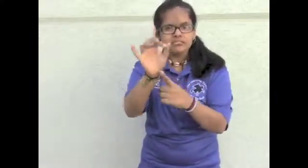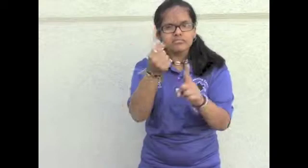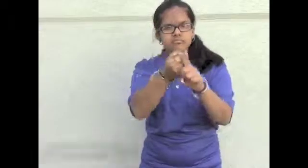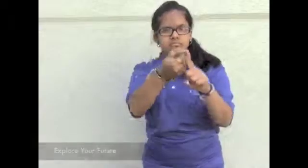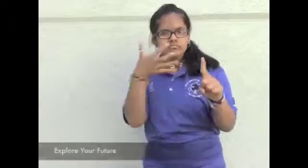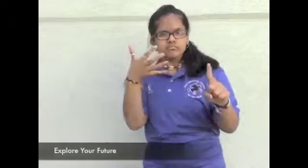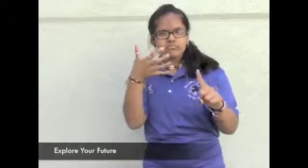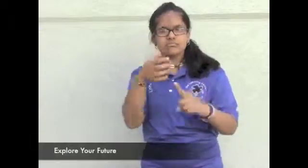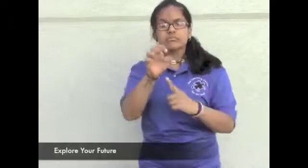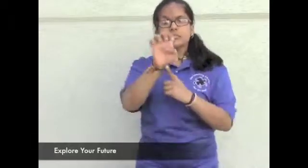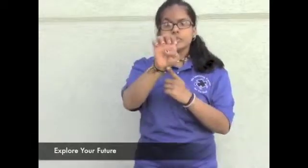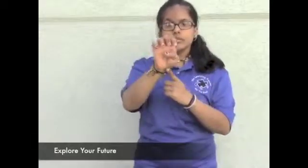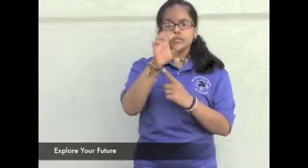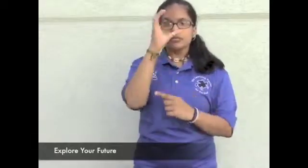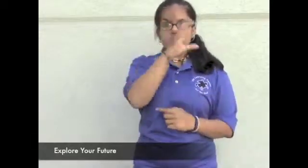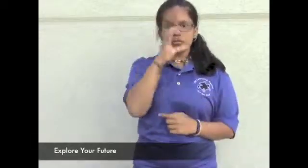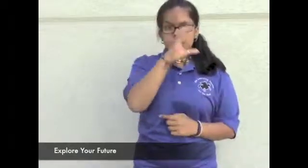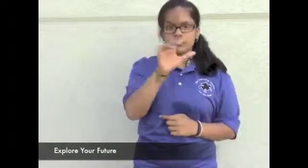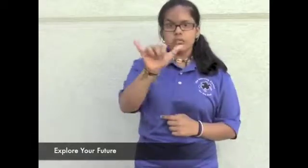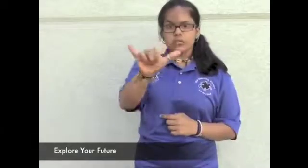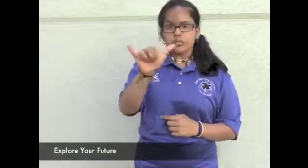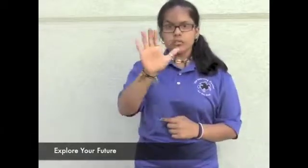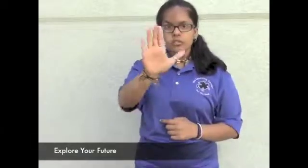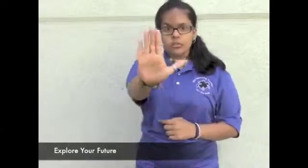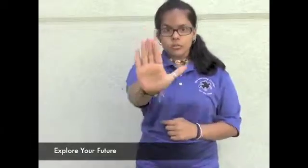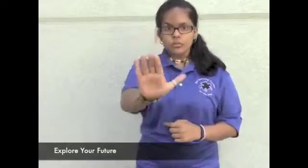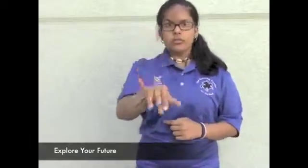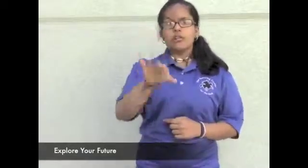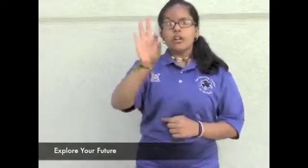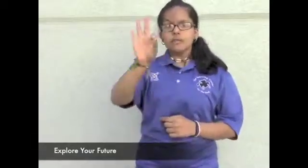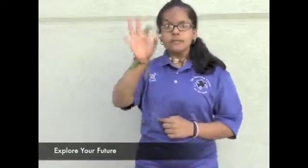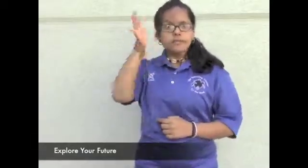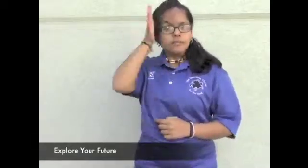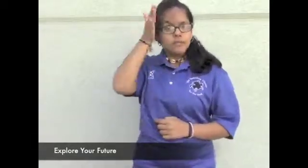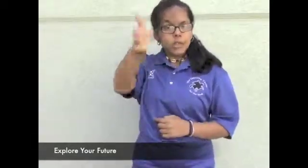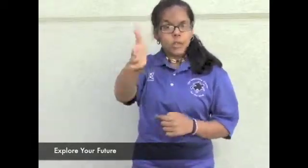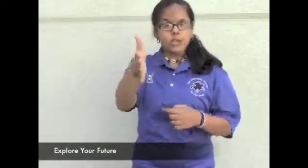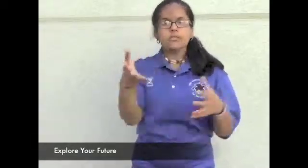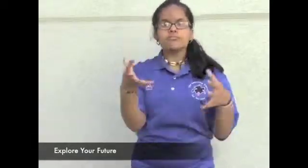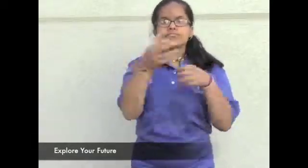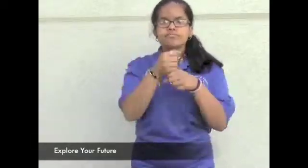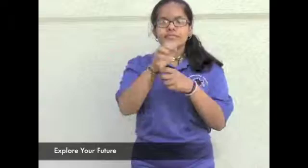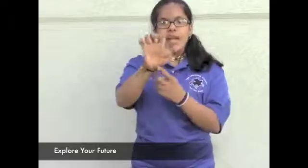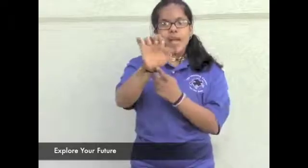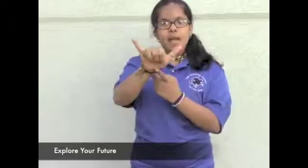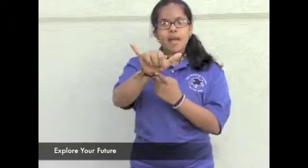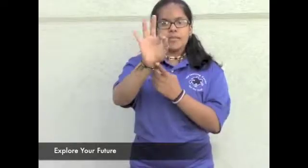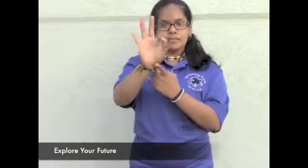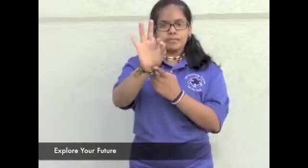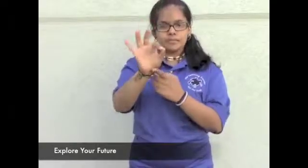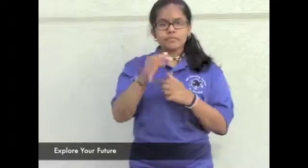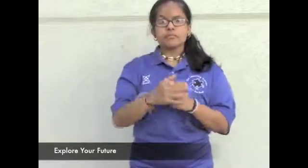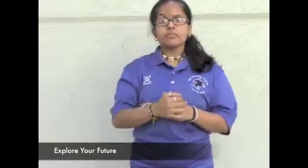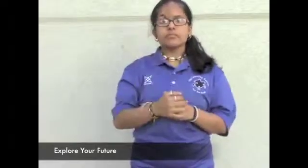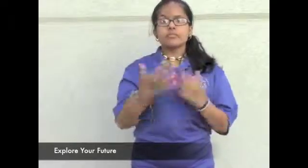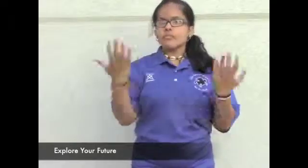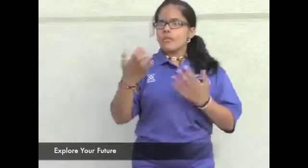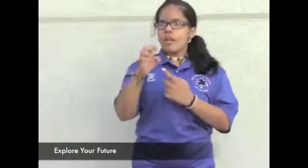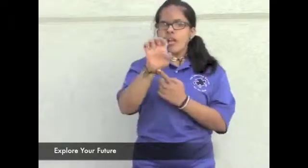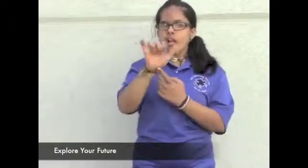EYF. You might be wondering, what does EYF stand for? It stands for Explore Your Future, and they shorten it